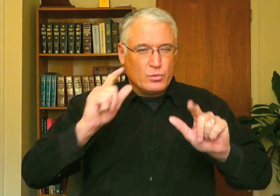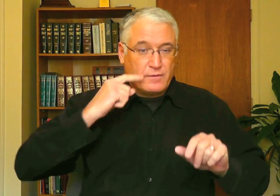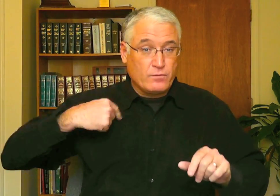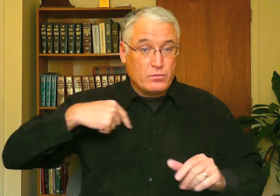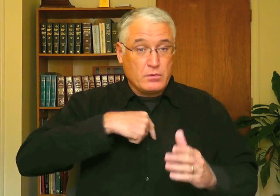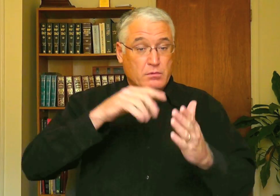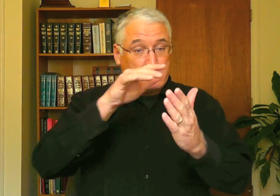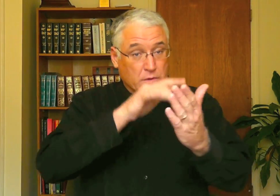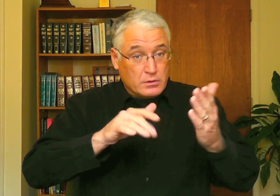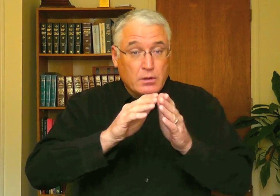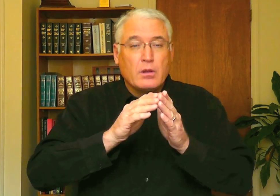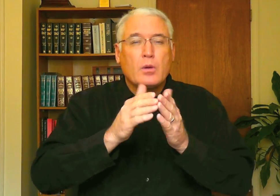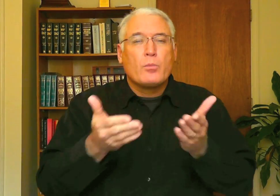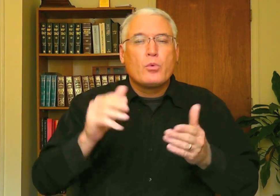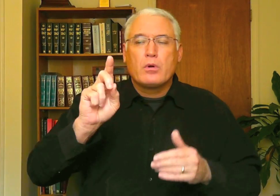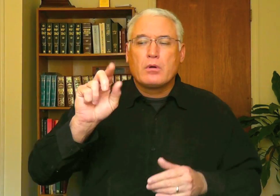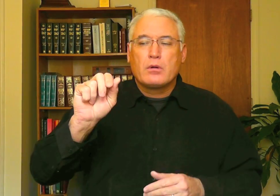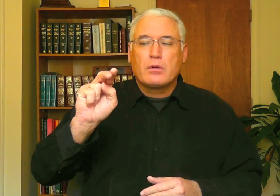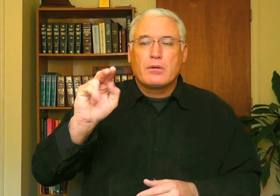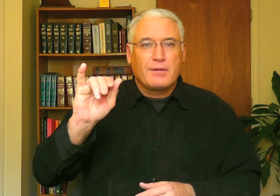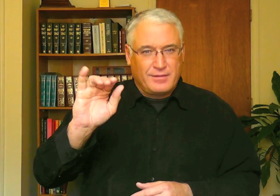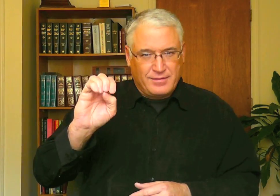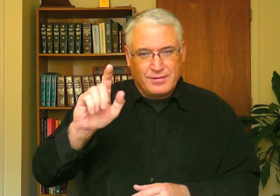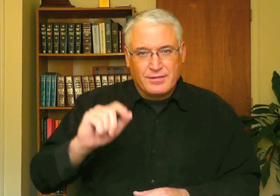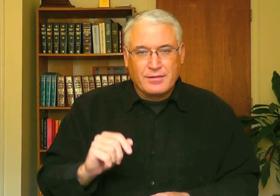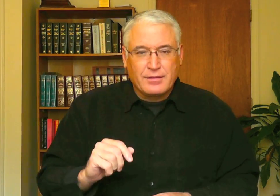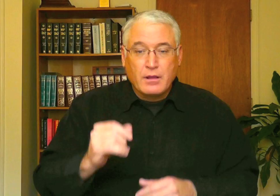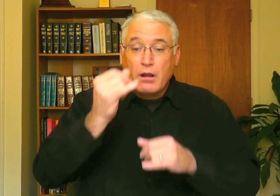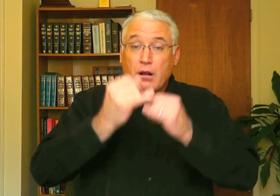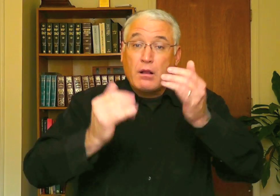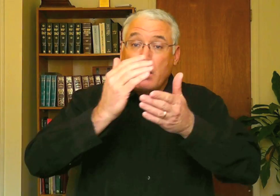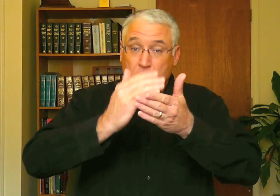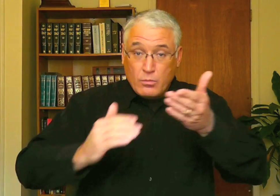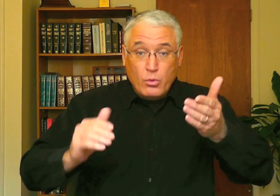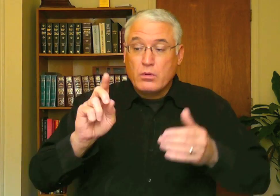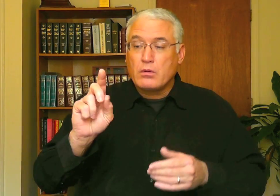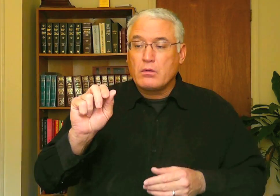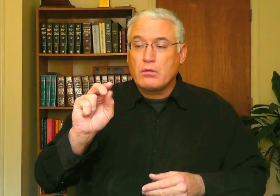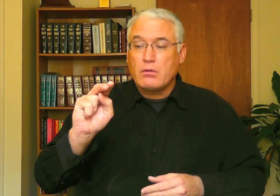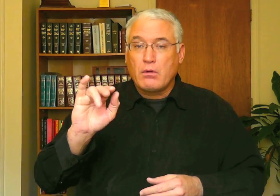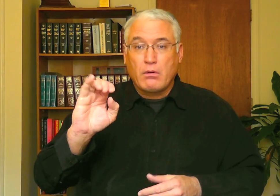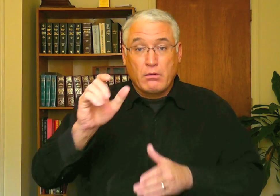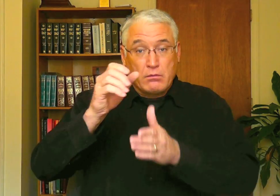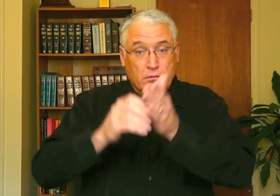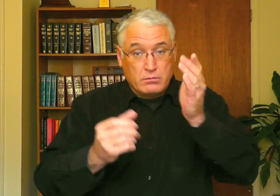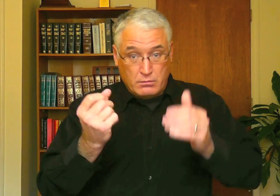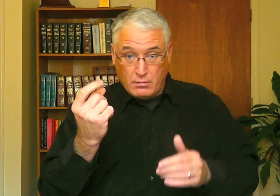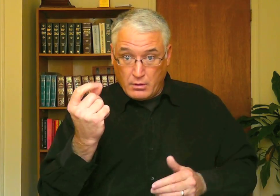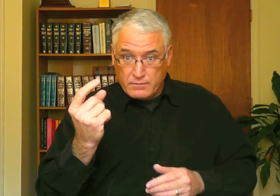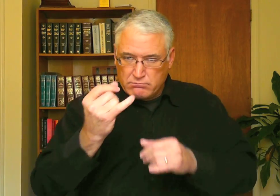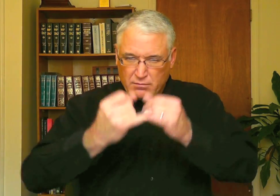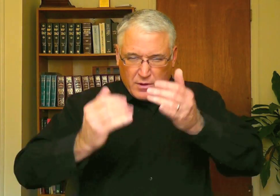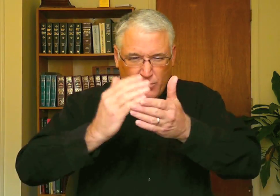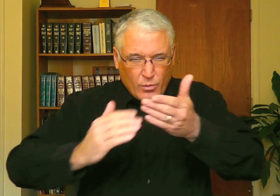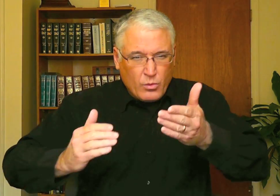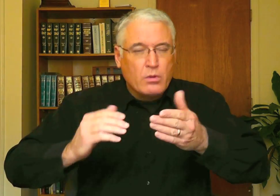This is the last devotion that we're going to have in our study of Daniel. The last part of Daniel chapter